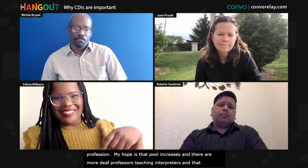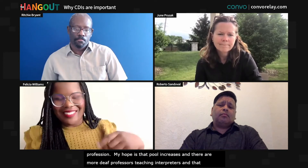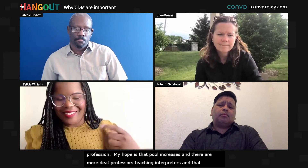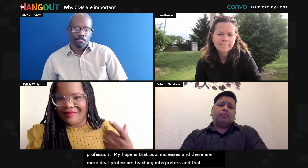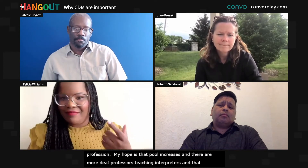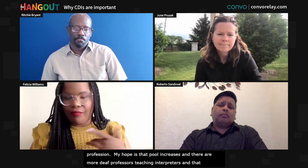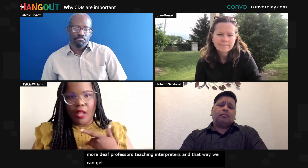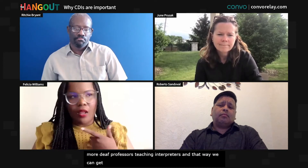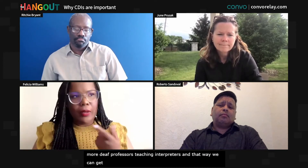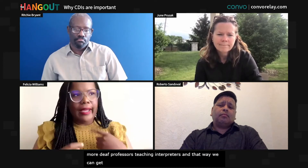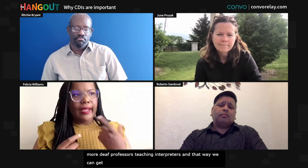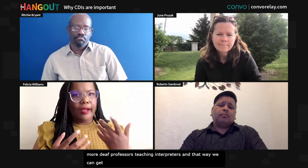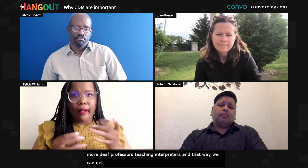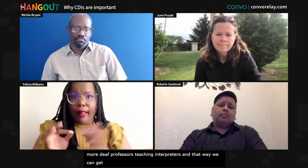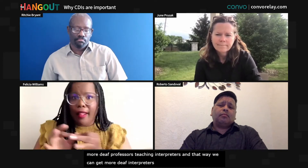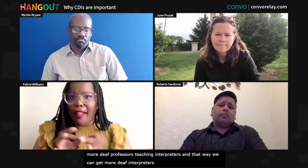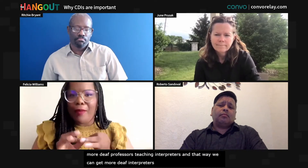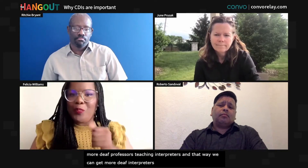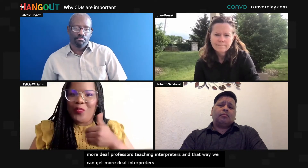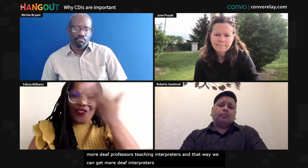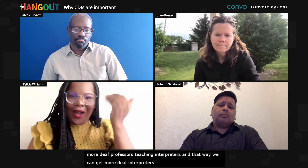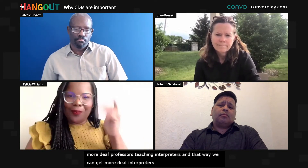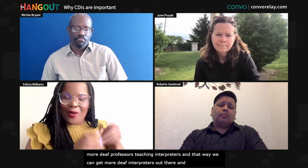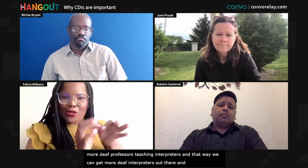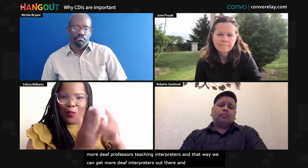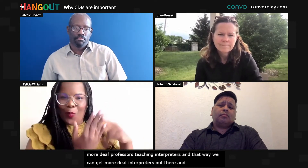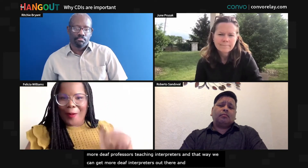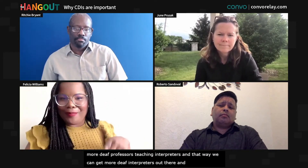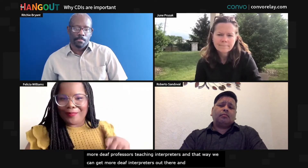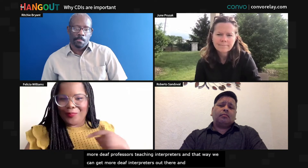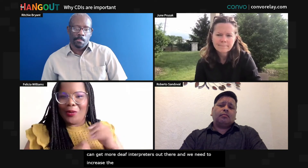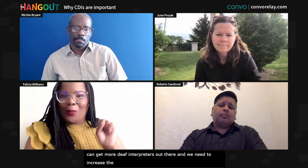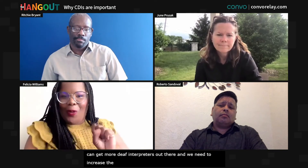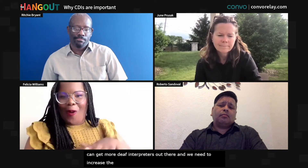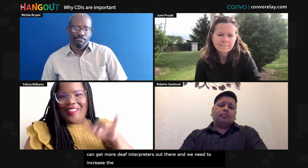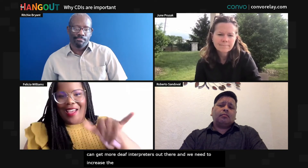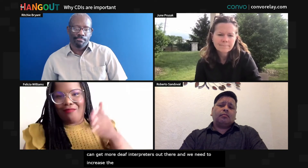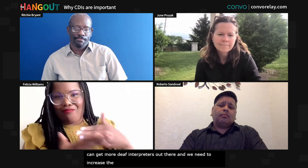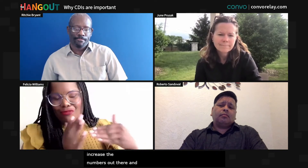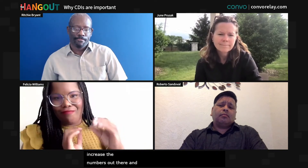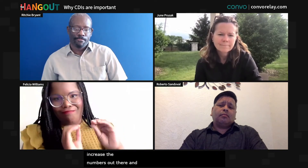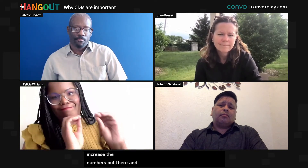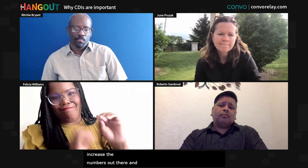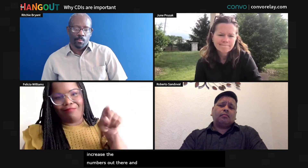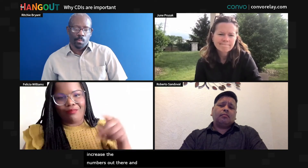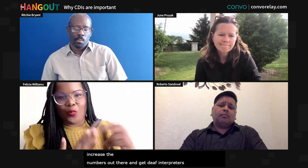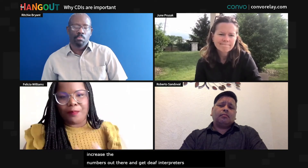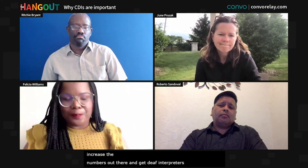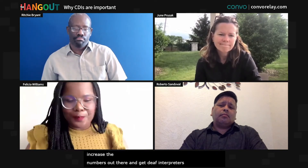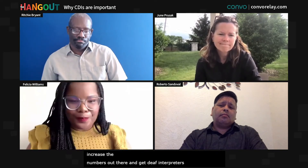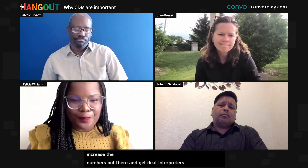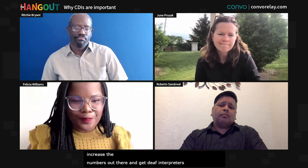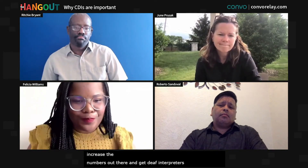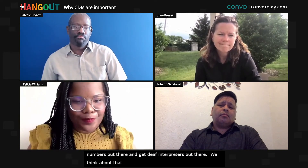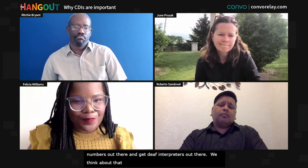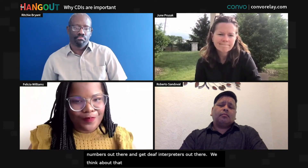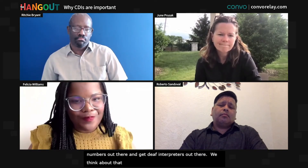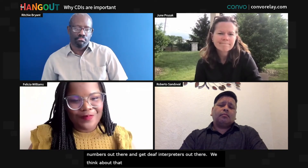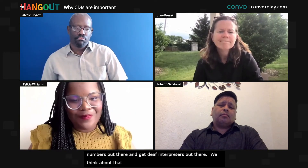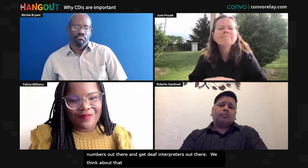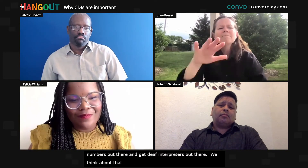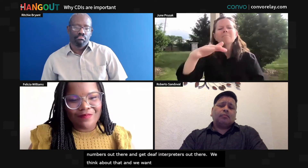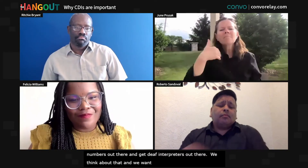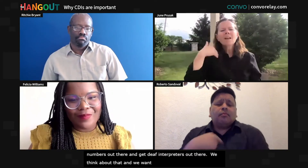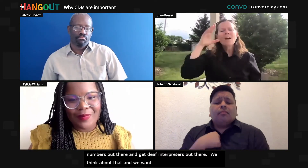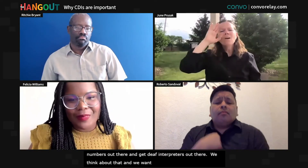to increase those numbers out there. We need to get deaf interpreters out there. So we think about that, but we want more deaf interpreters, but we forget about